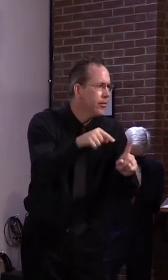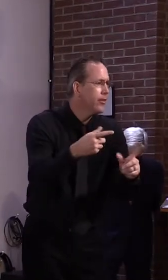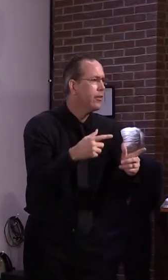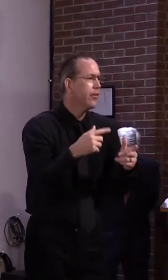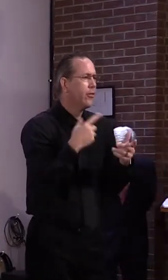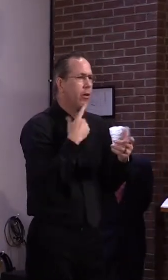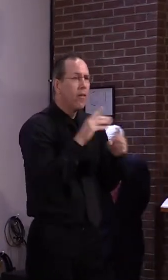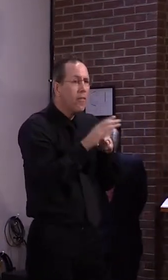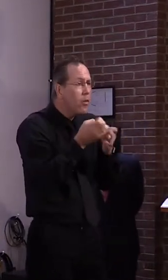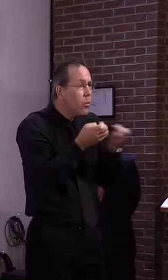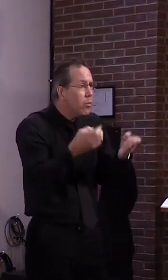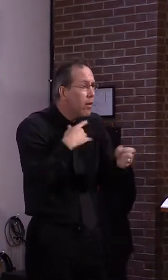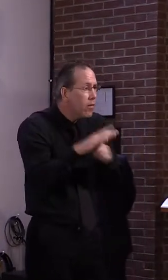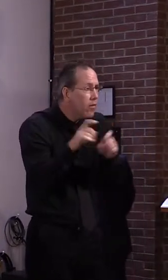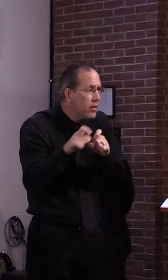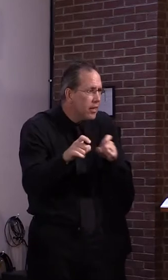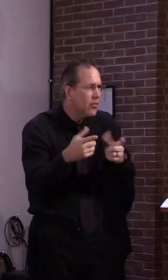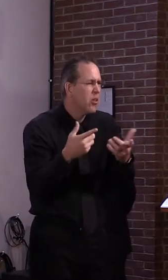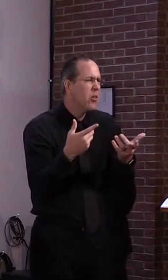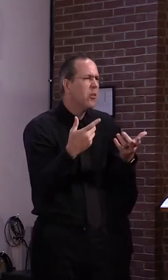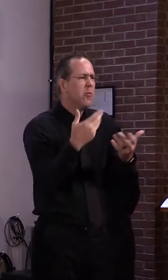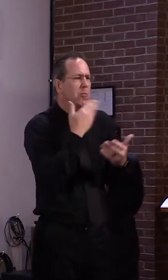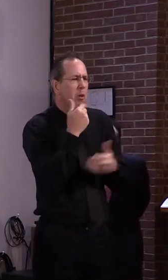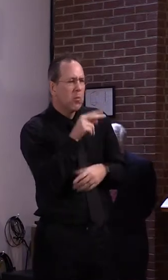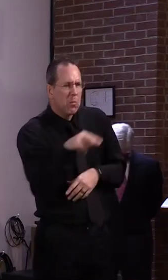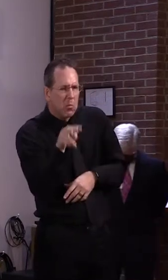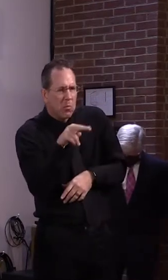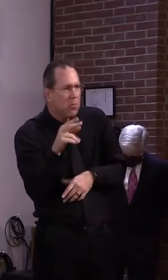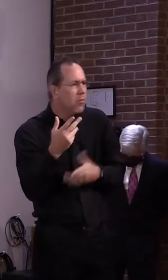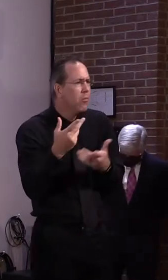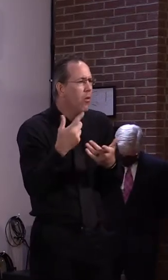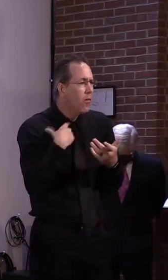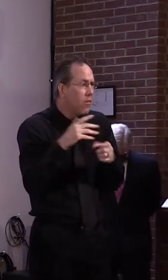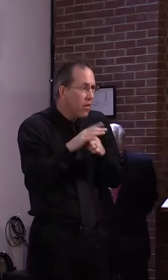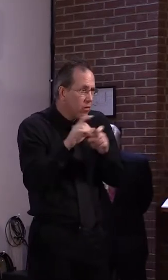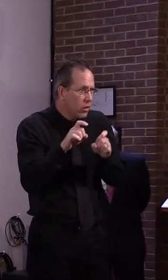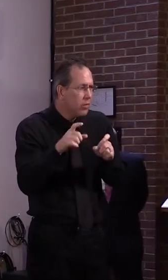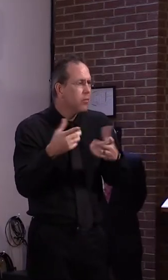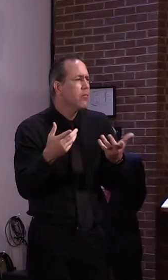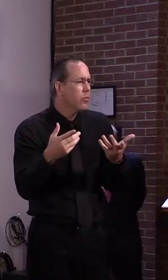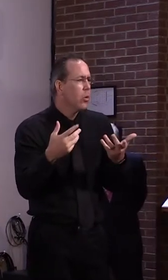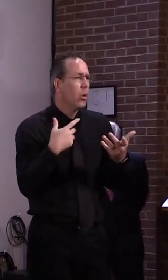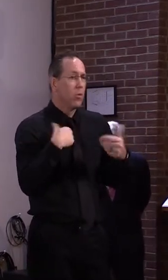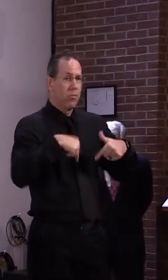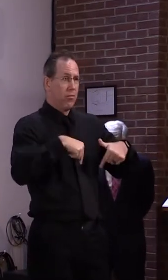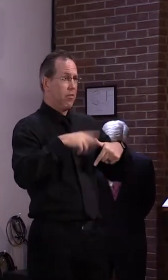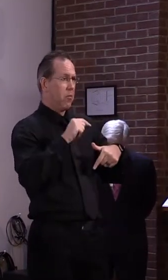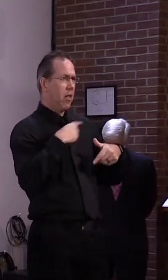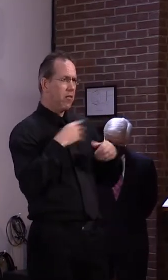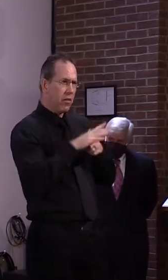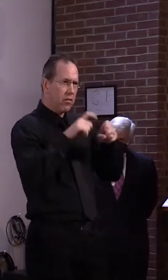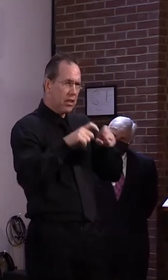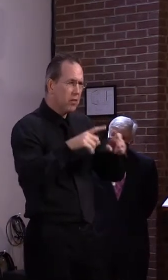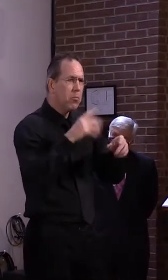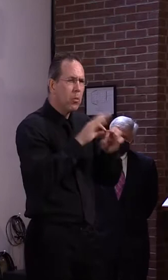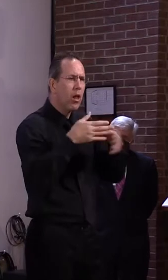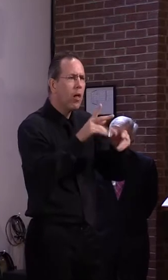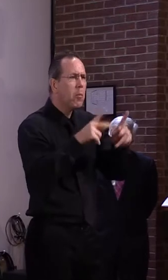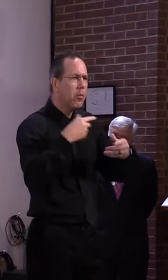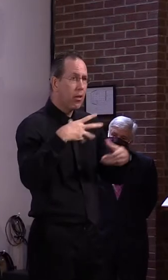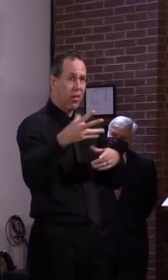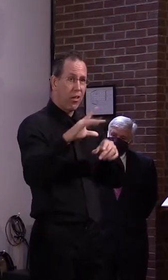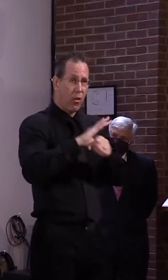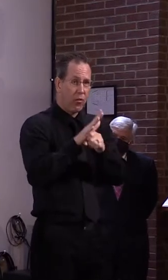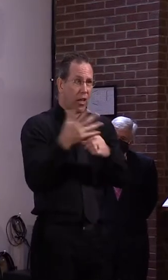bang for their whatever, because of the fact that they're doing it this newer way. I haven't heard